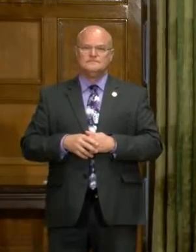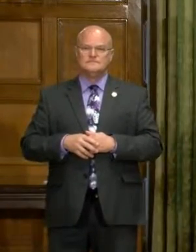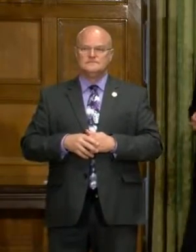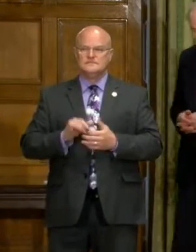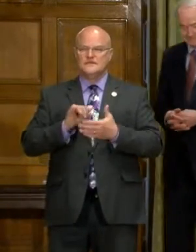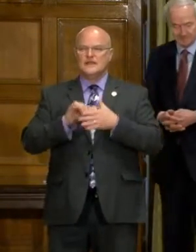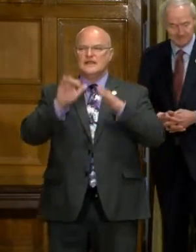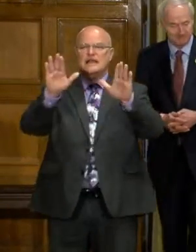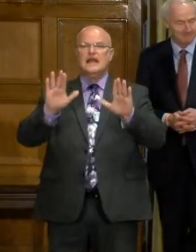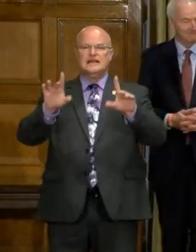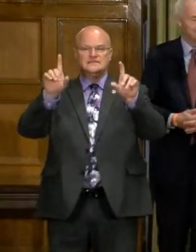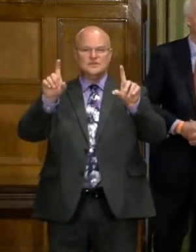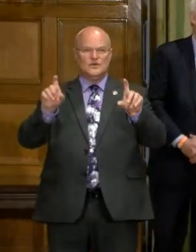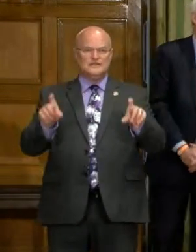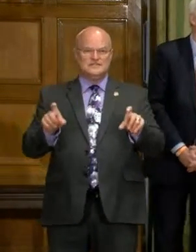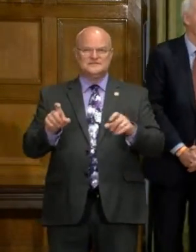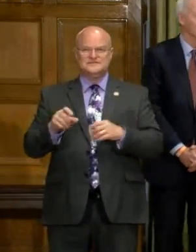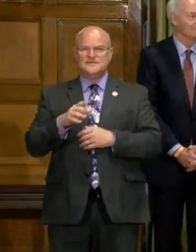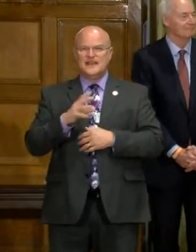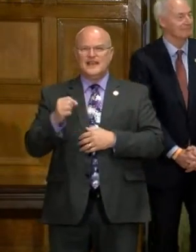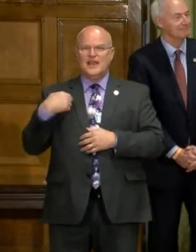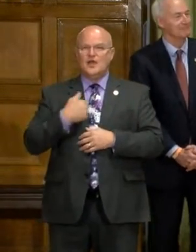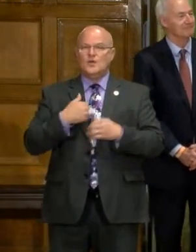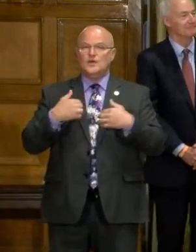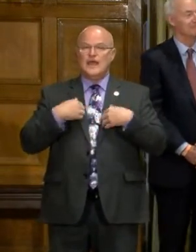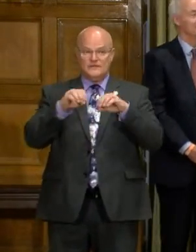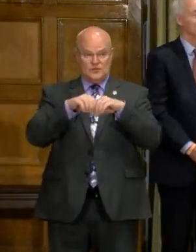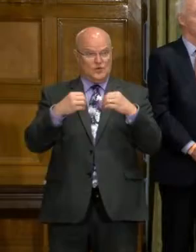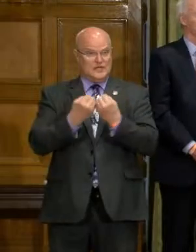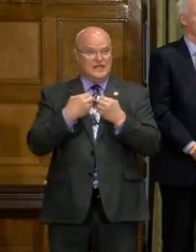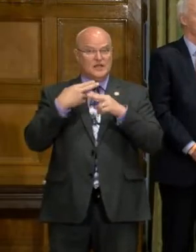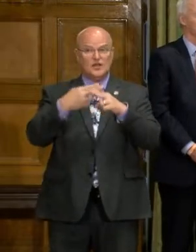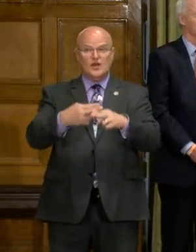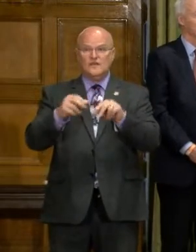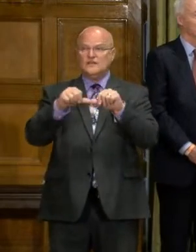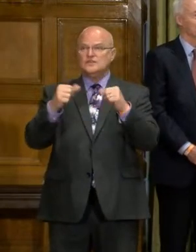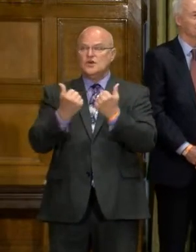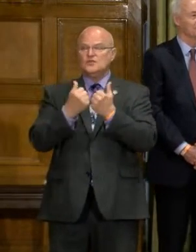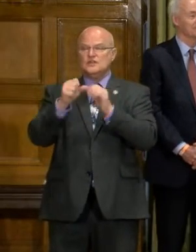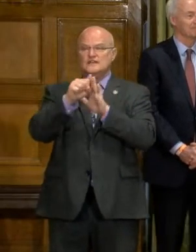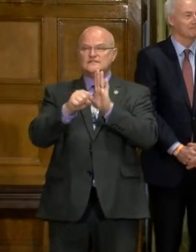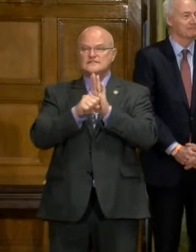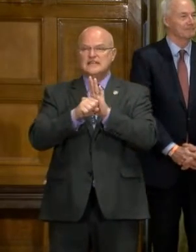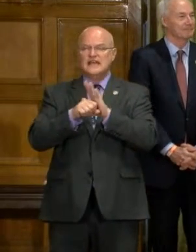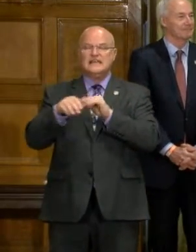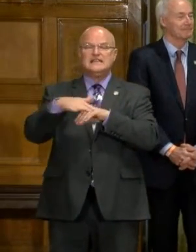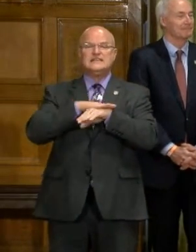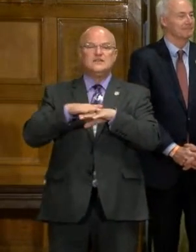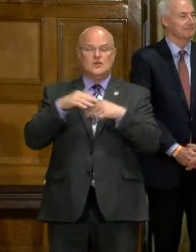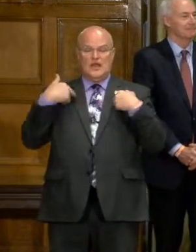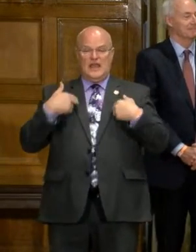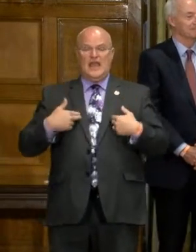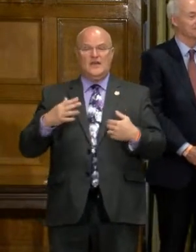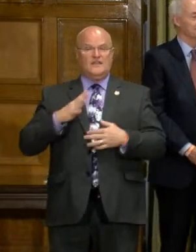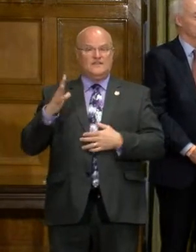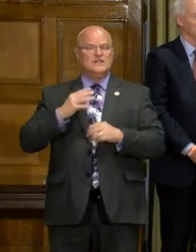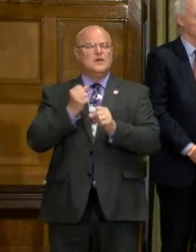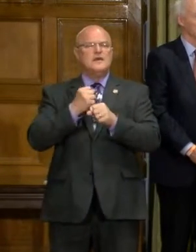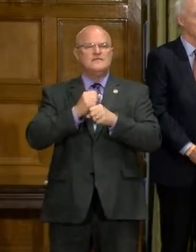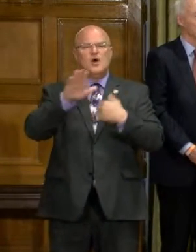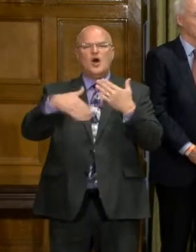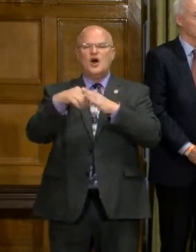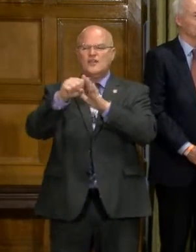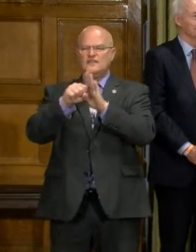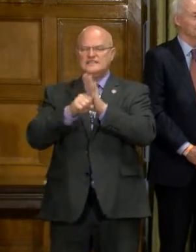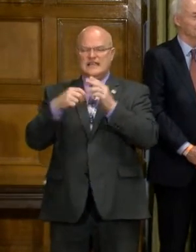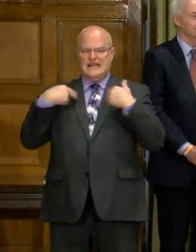That's an excellent question. We have an organization called the Association of State and Territorial Health Officials. It's made up of all